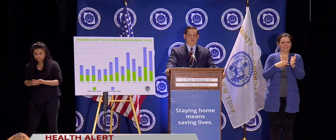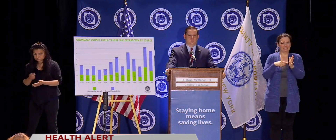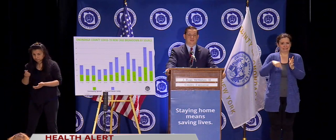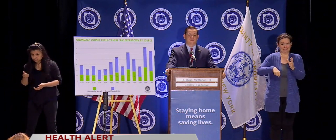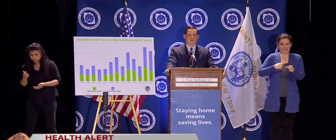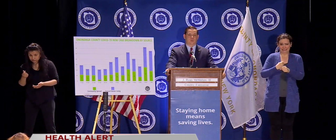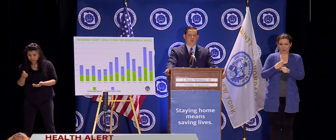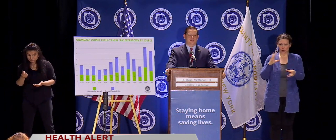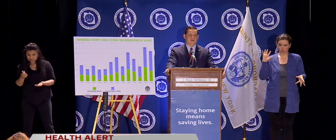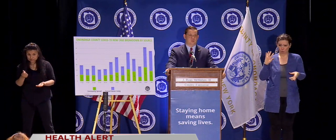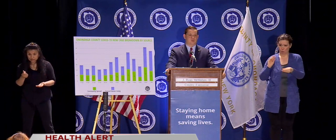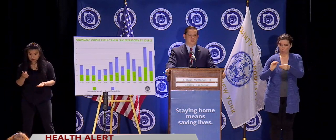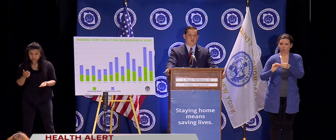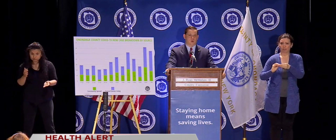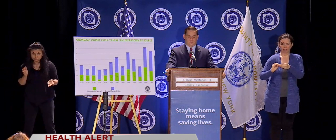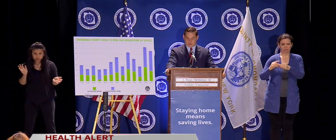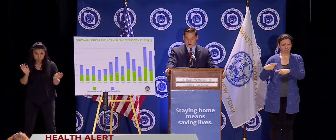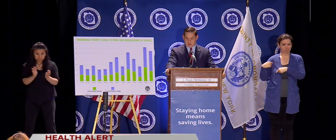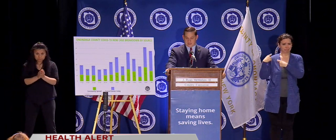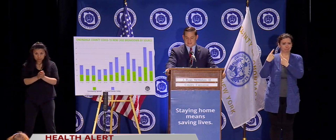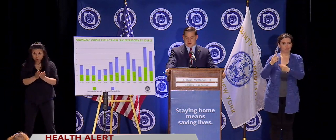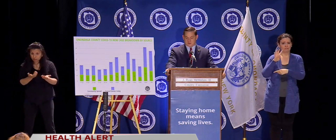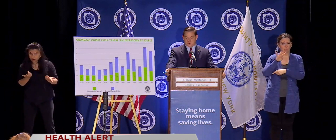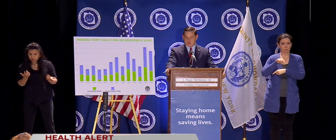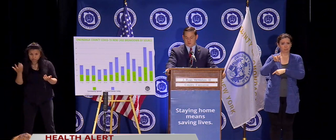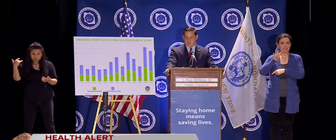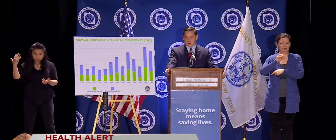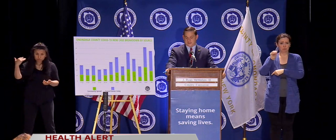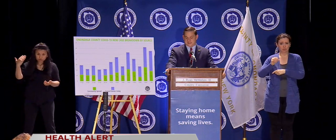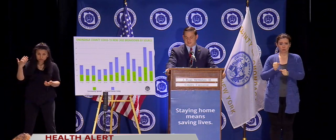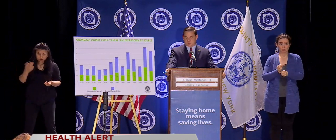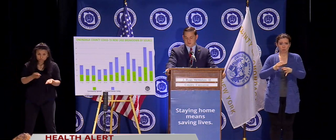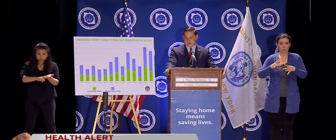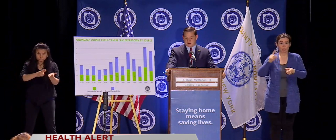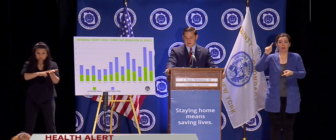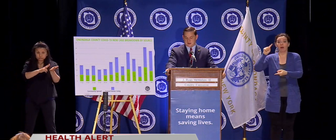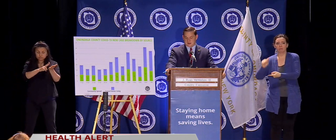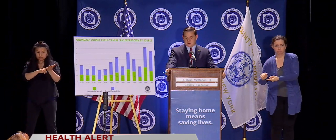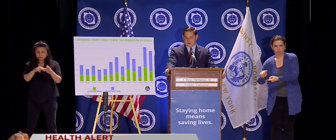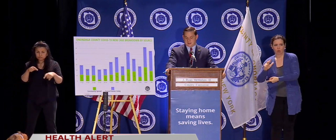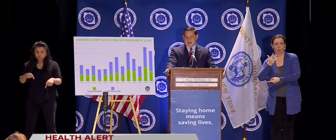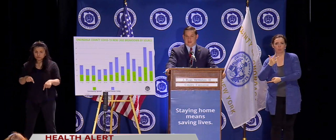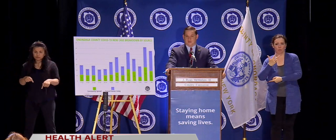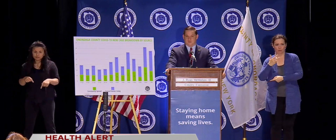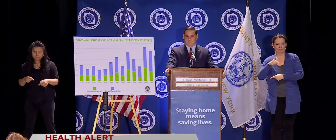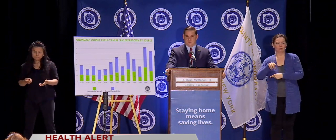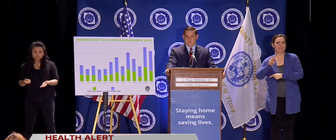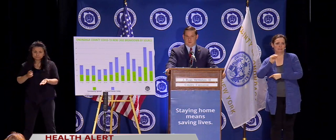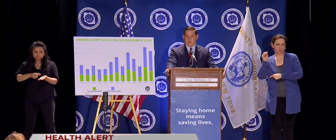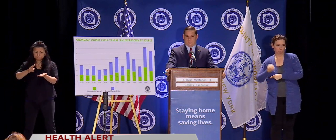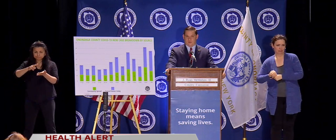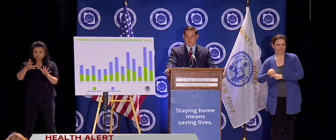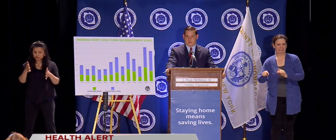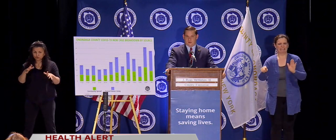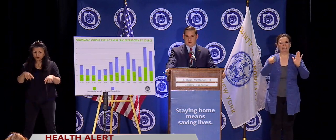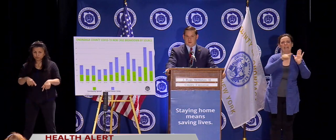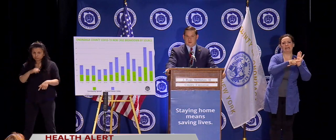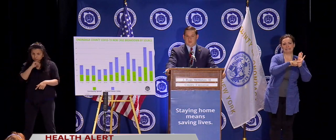sales tax, which was at 4.7% growth, down to 3.6% negative